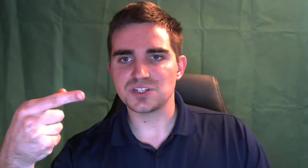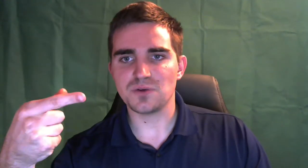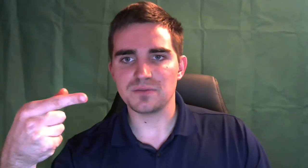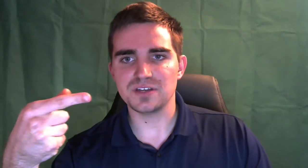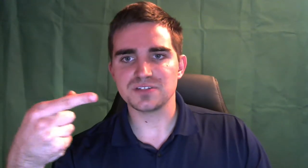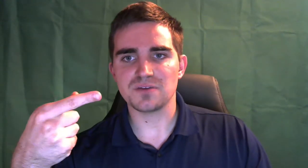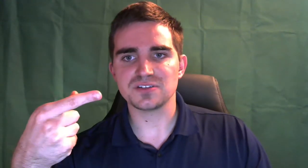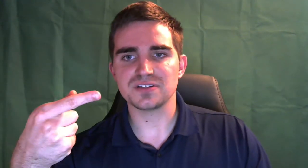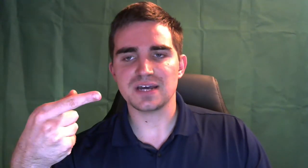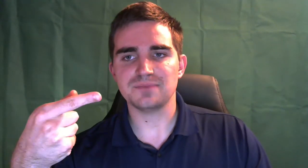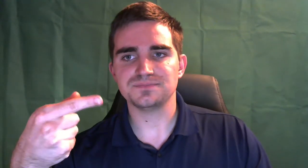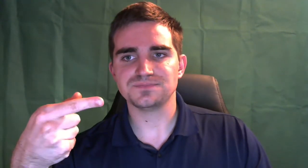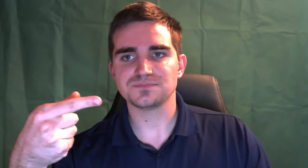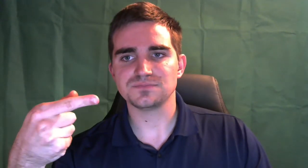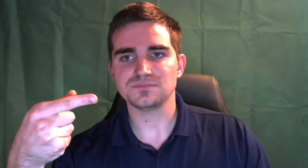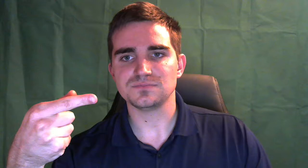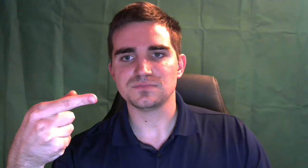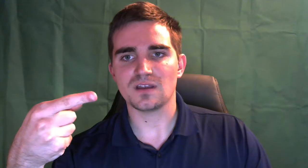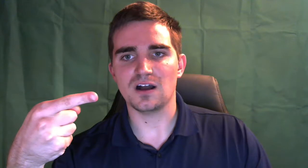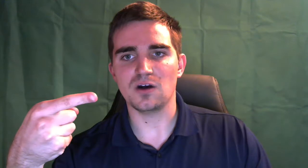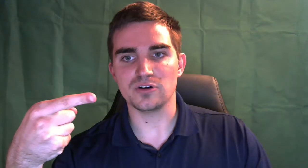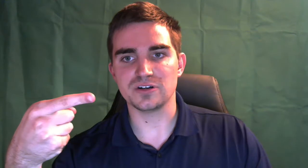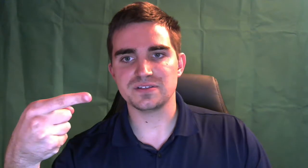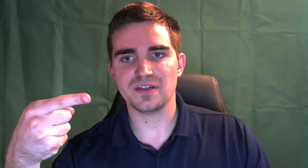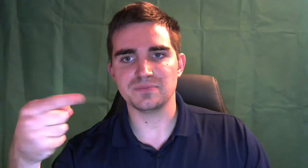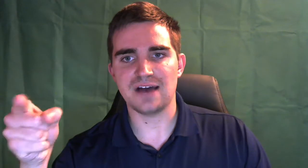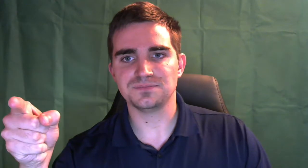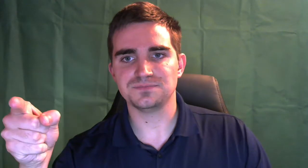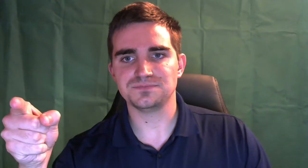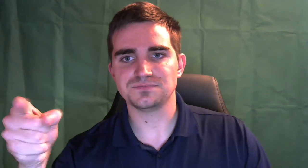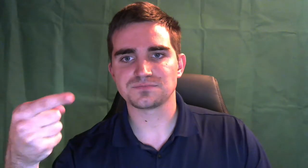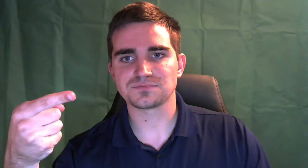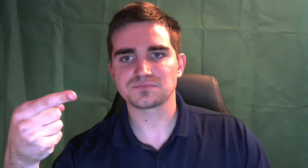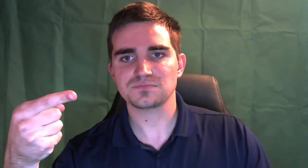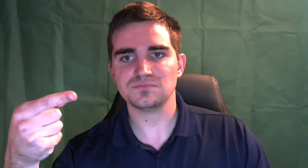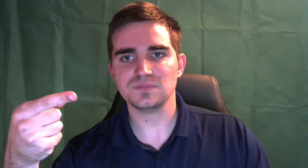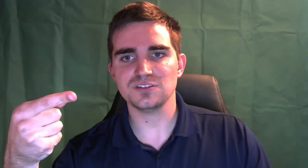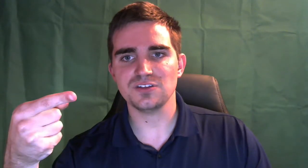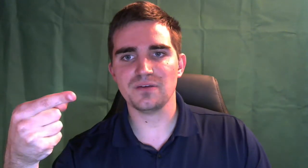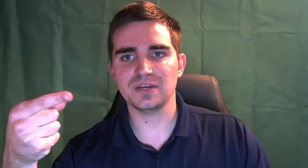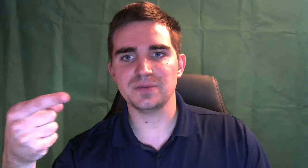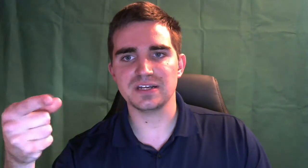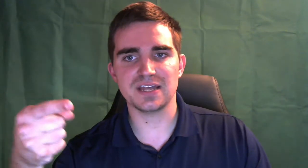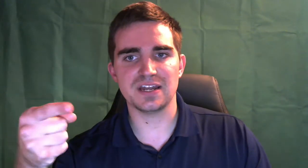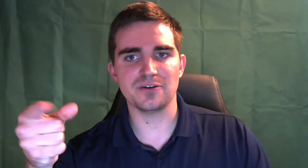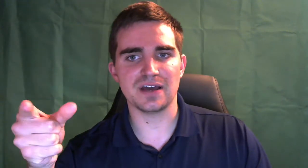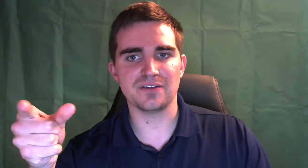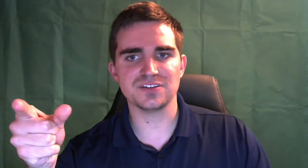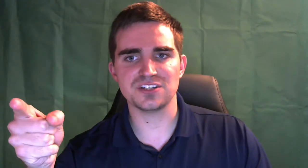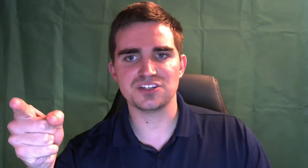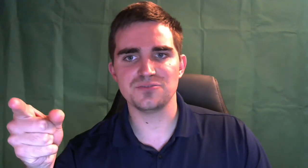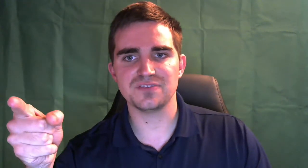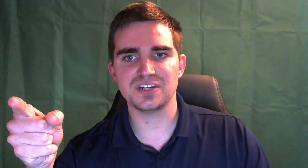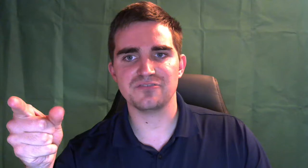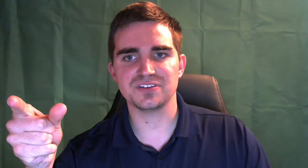want to be using most of the time, or thumb down. So thumb can be extended or down. There's not too much of a difference. You